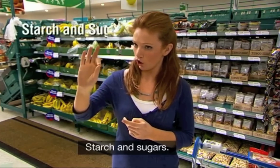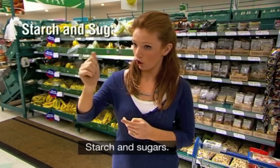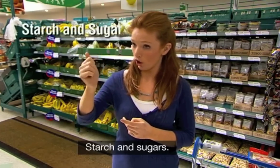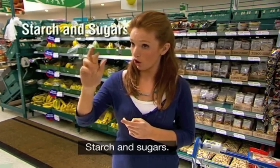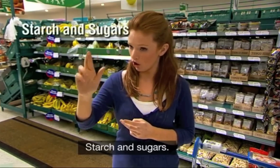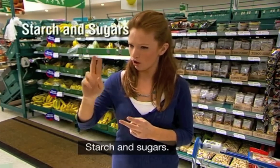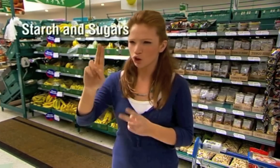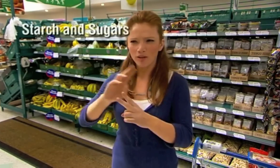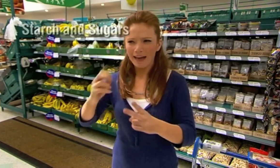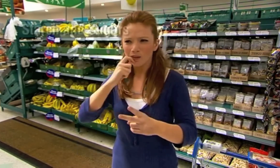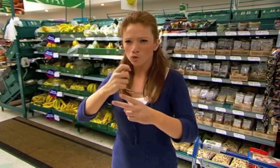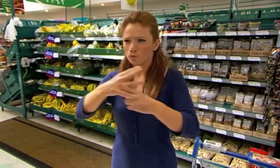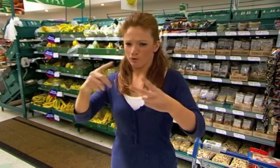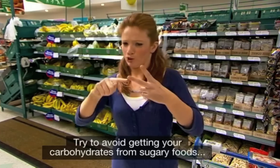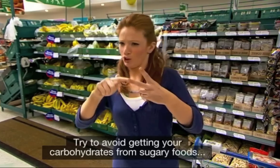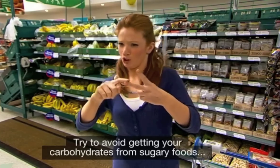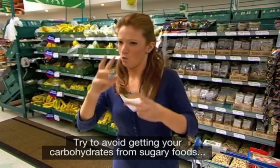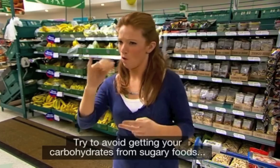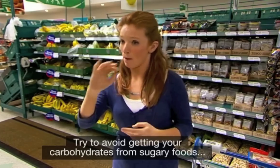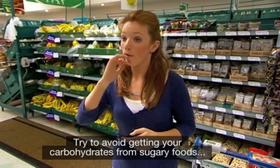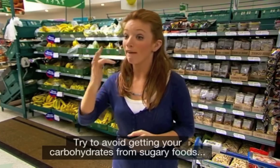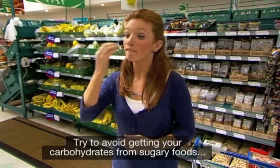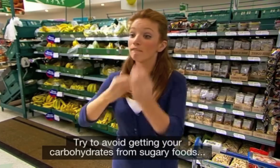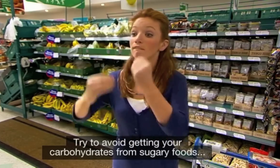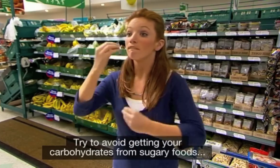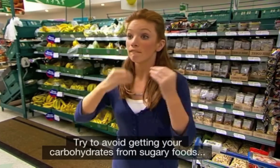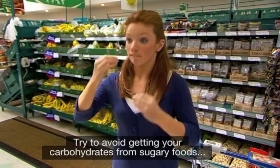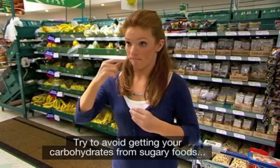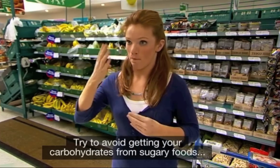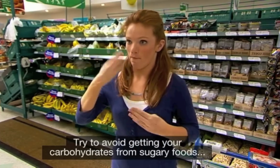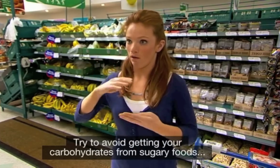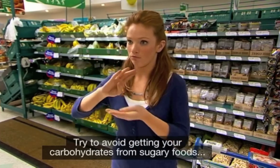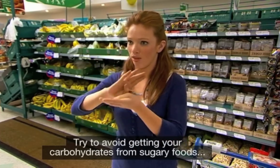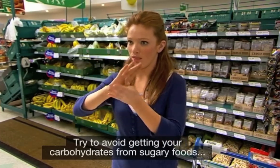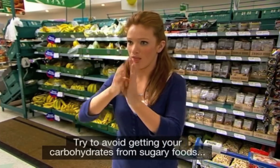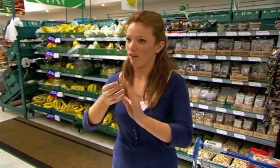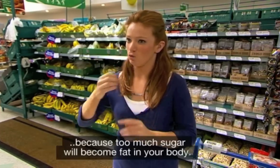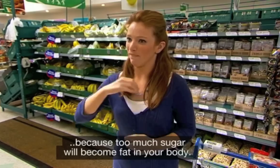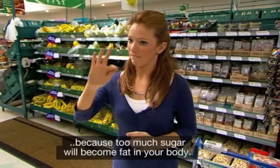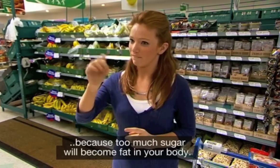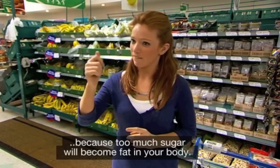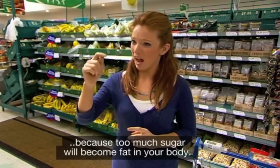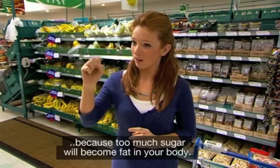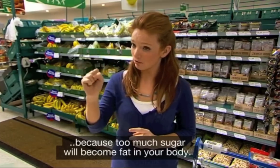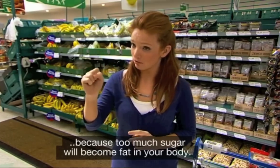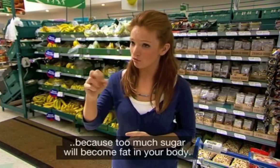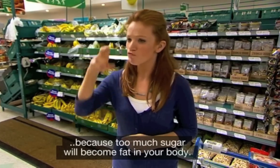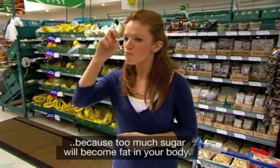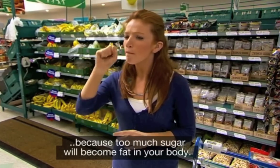sugars. Try to avoid getting your carbohydrates from sugary foods, because too much sugar will become fat in your